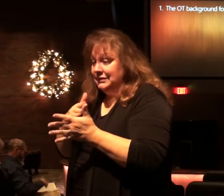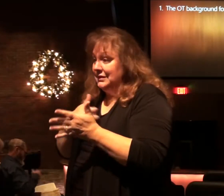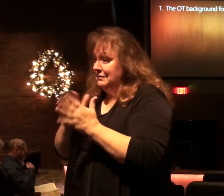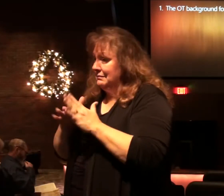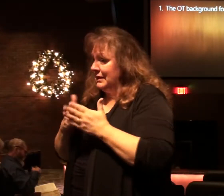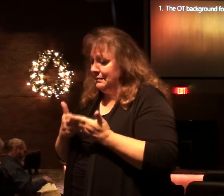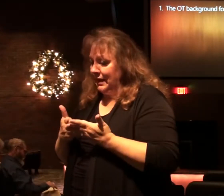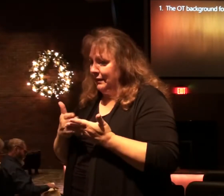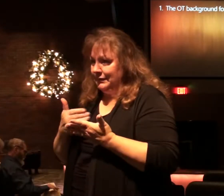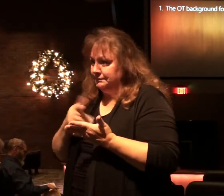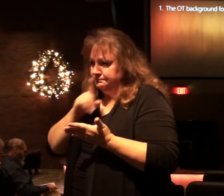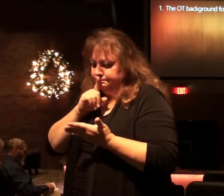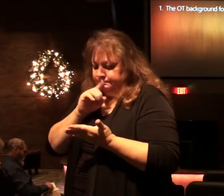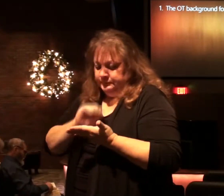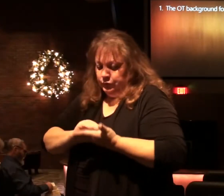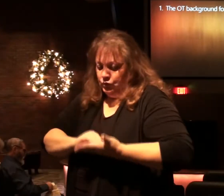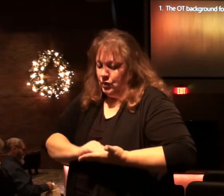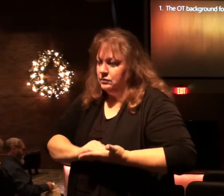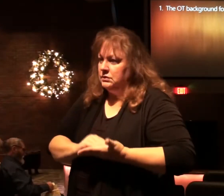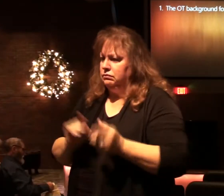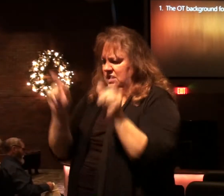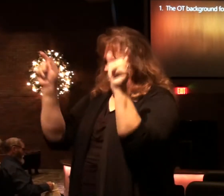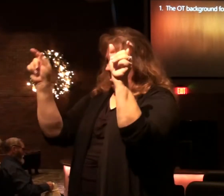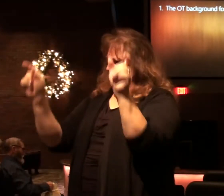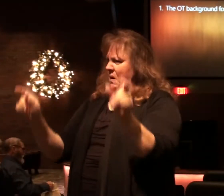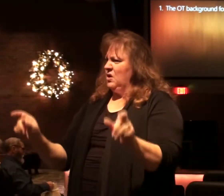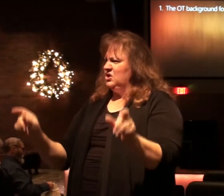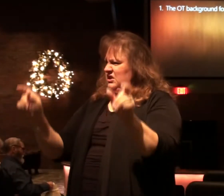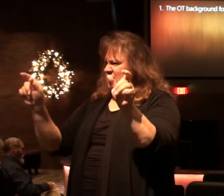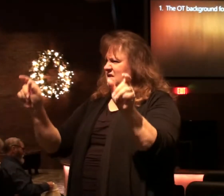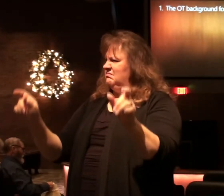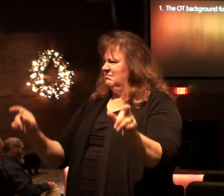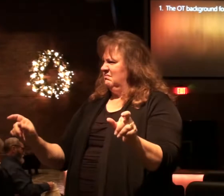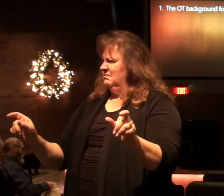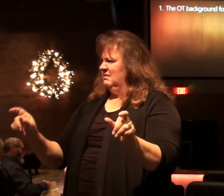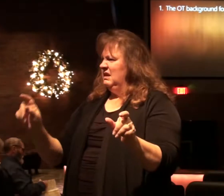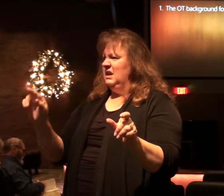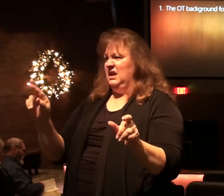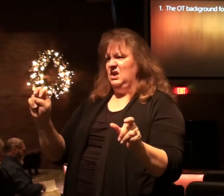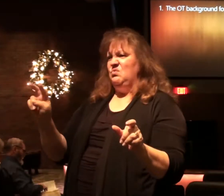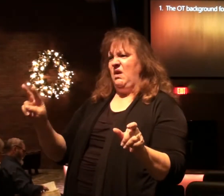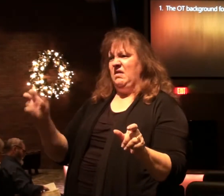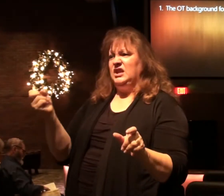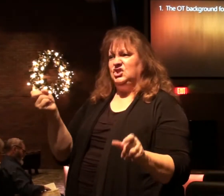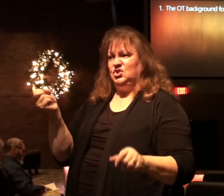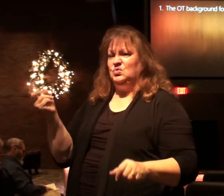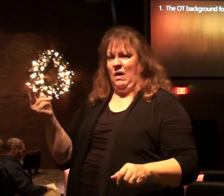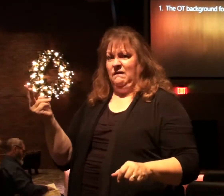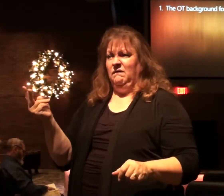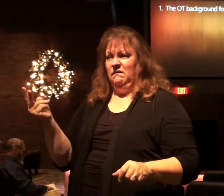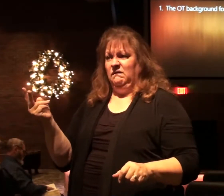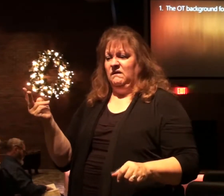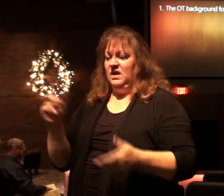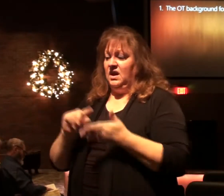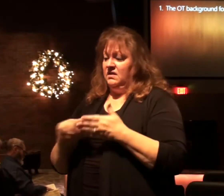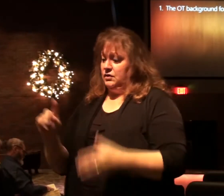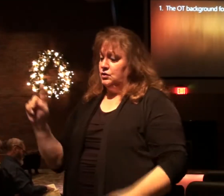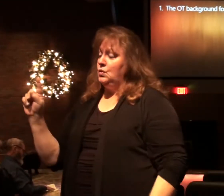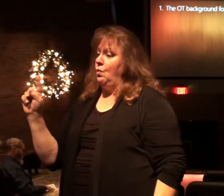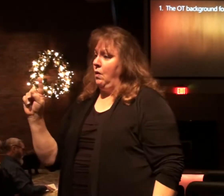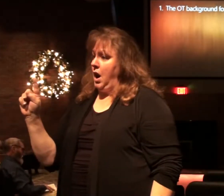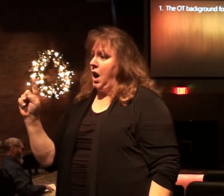it doesn't have notes, but in the marginal references in Revelation chapter 12, verse 1,